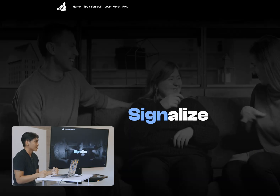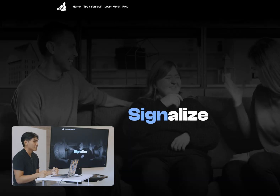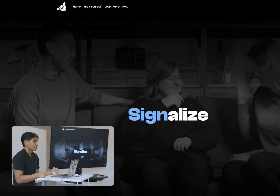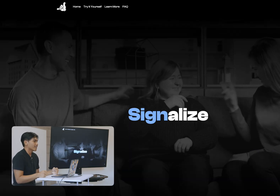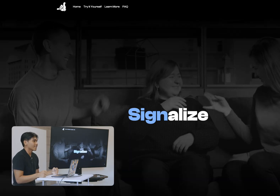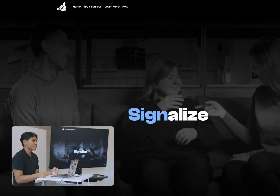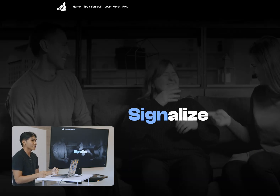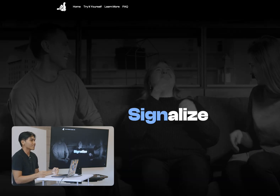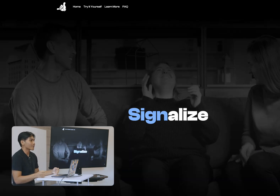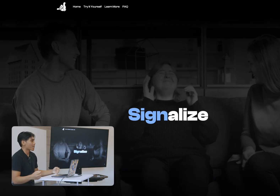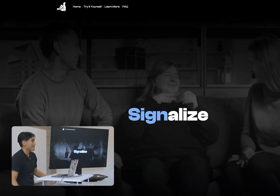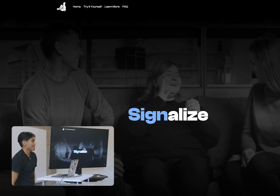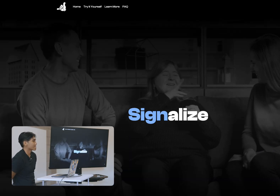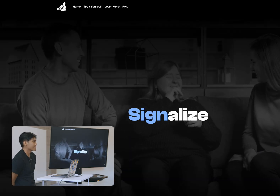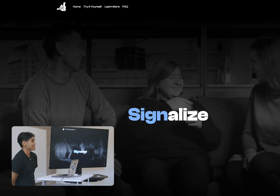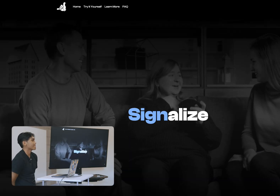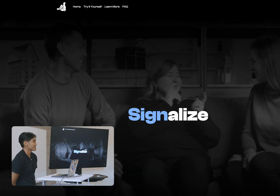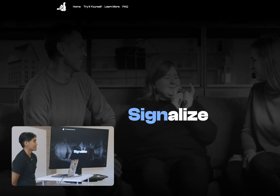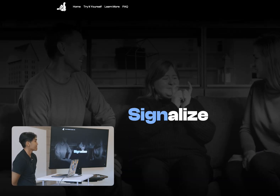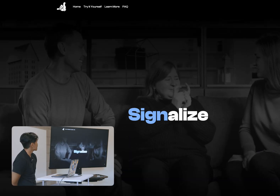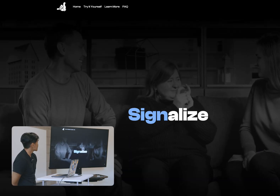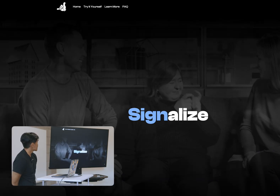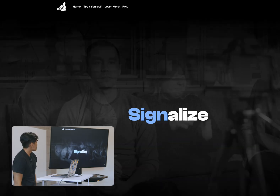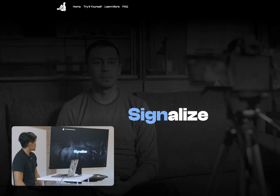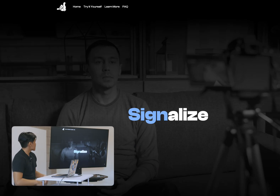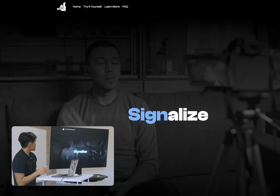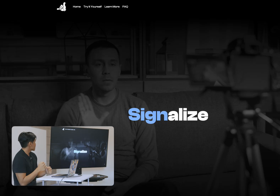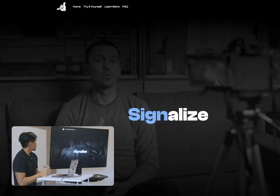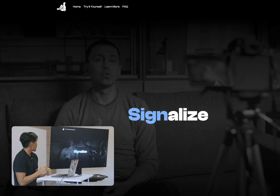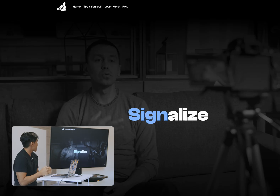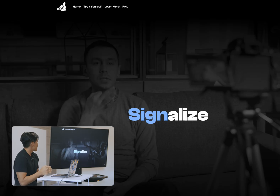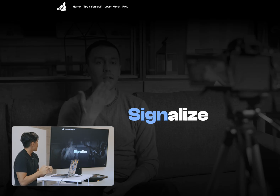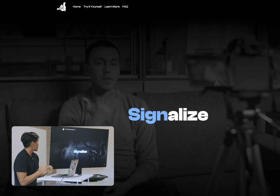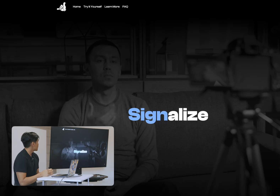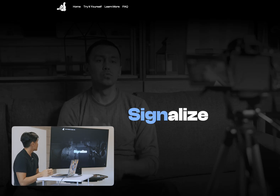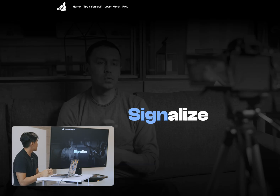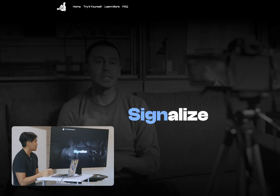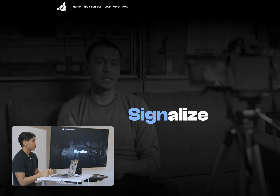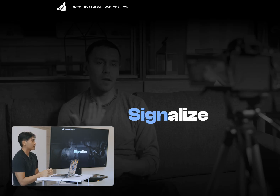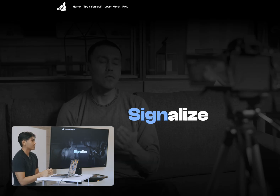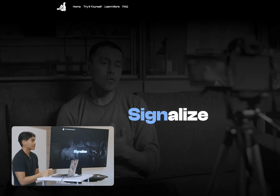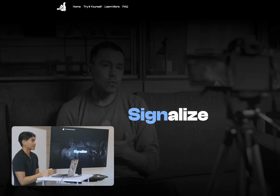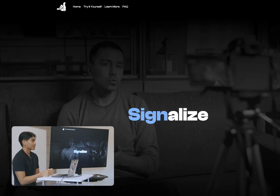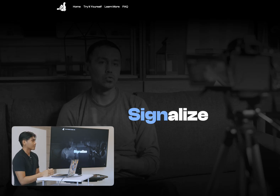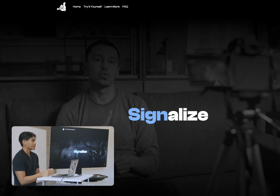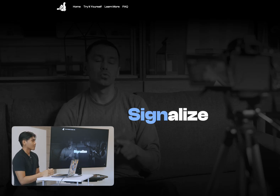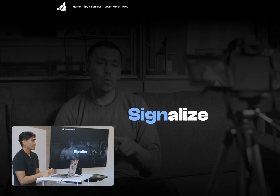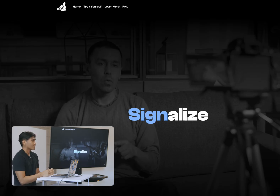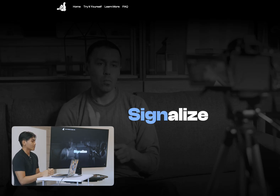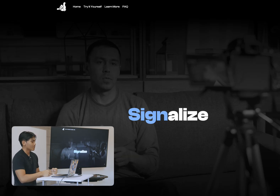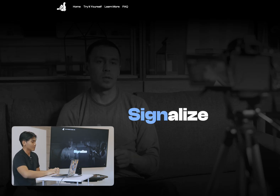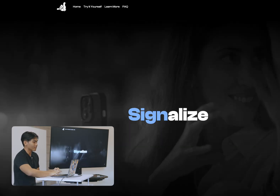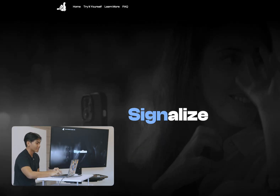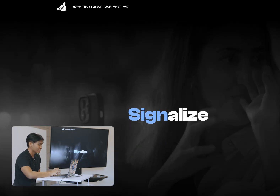Thank you for listening. see if it works with somebody